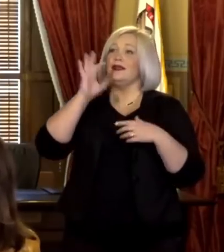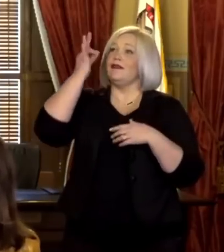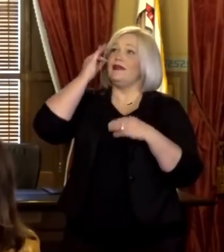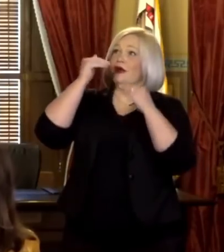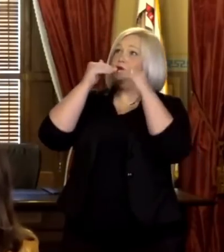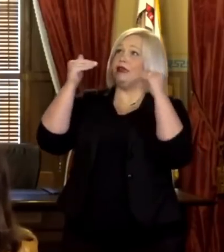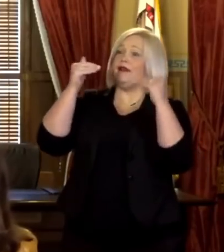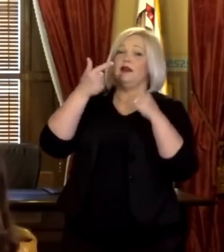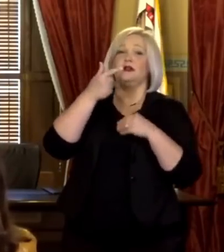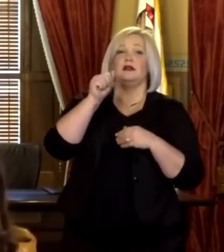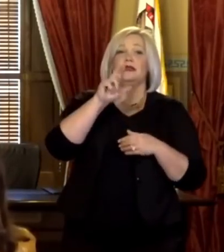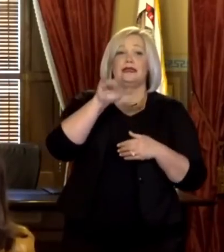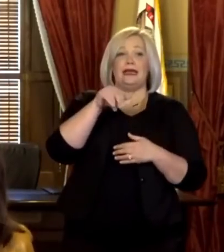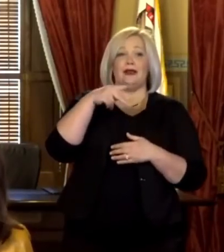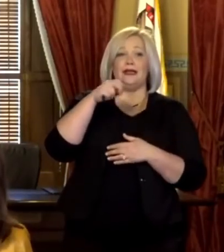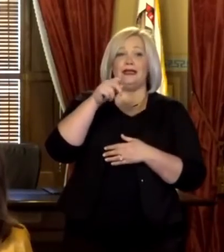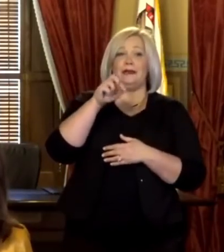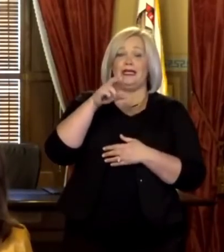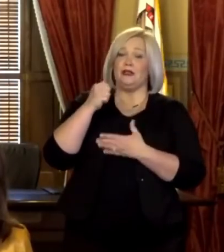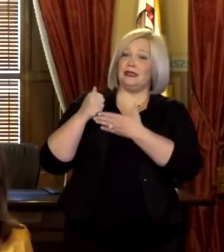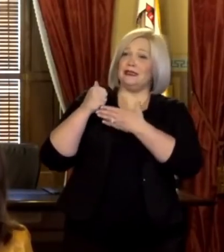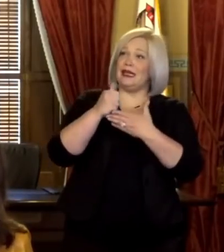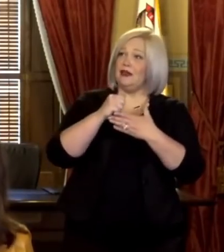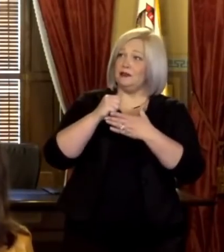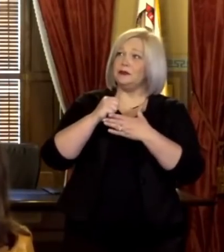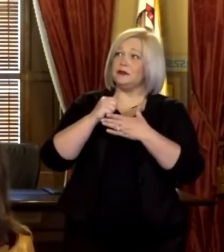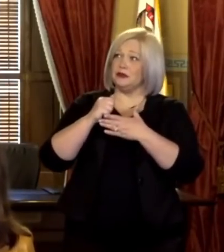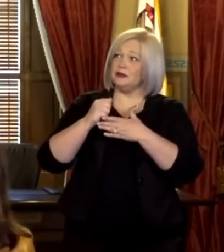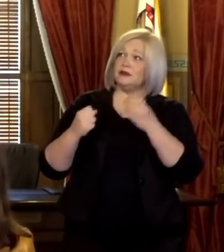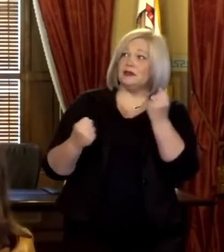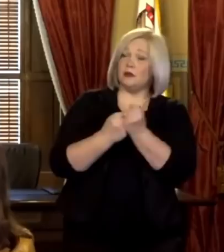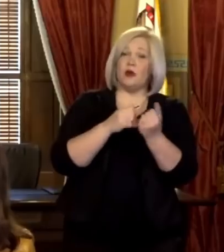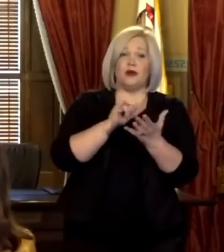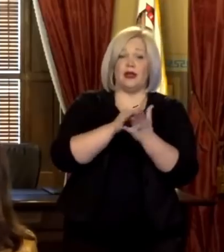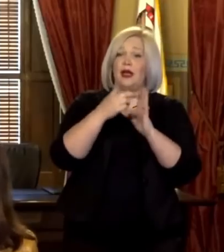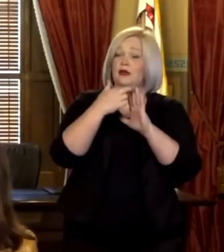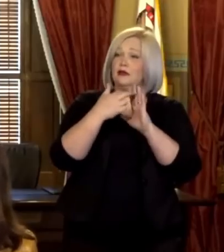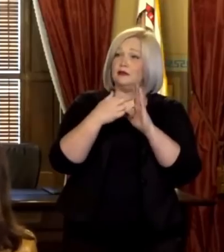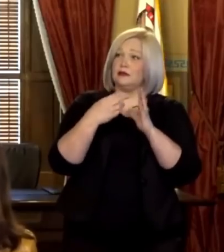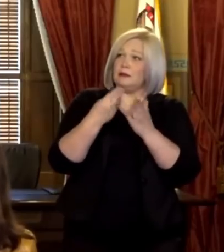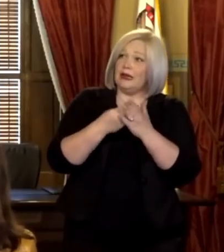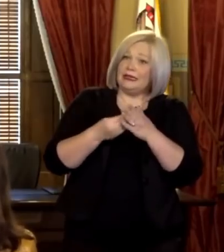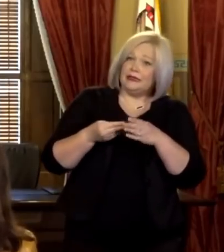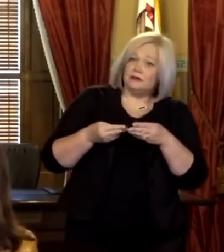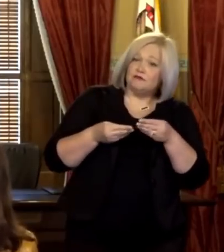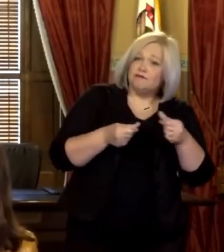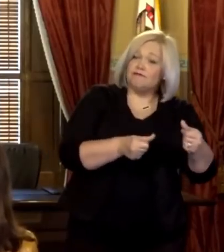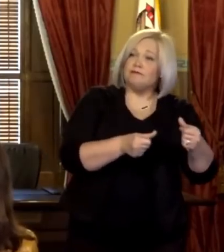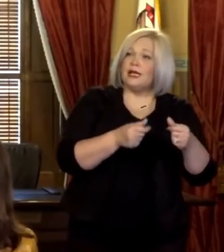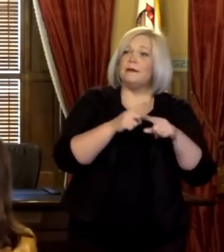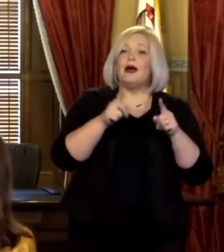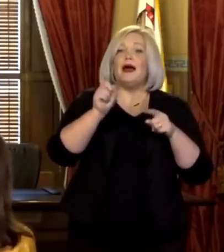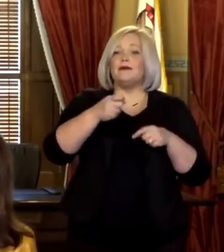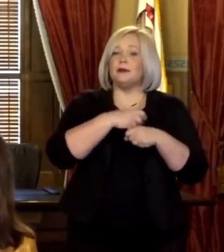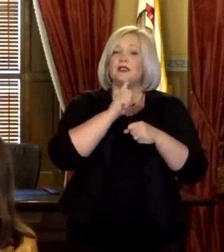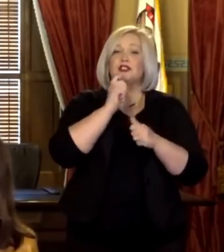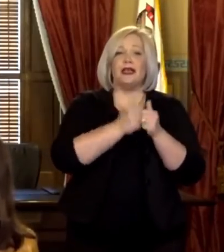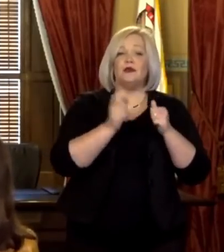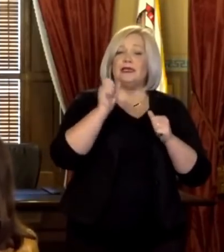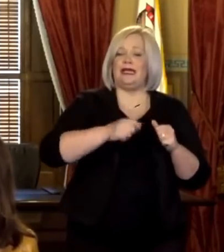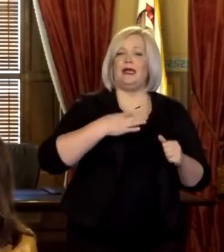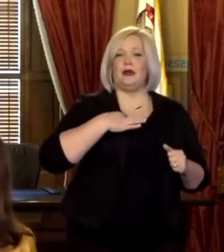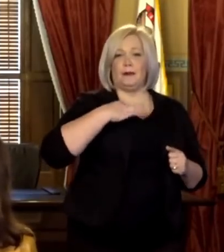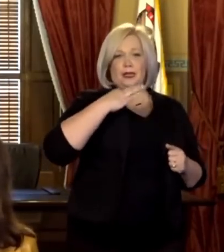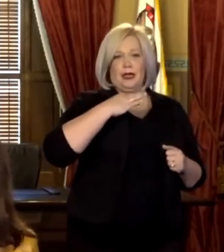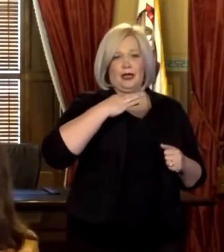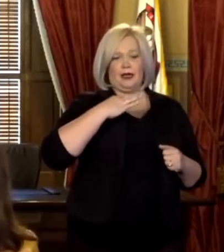level. Gary Peters has been a big part of that. But what we need to do is make sure everyone gets an opportunity to file. There's no penalty